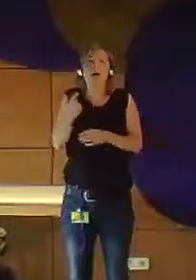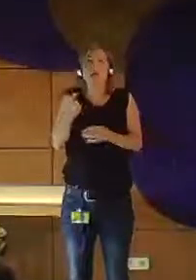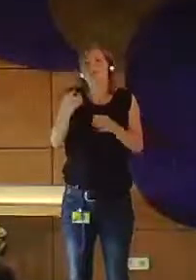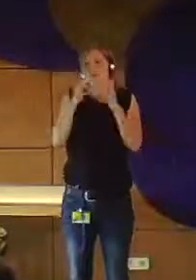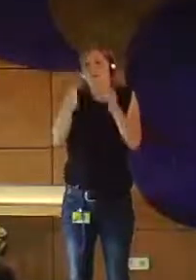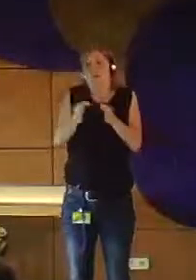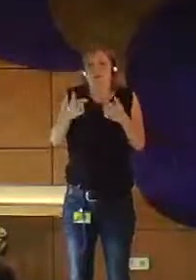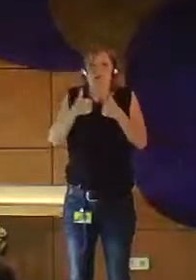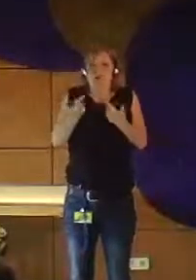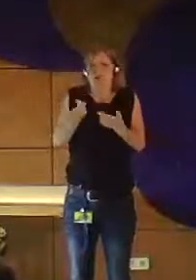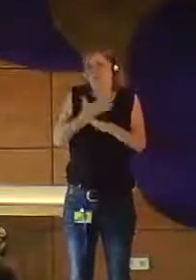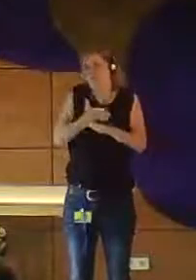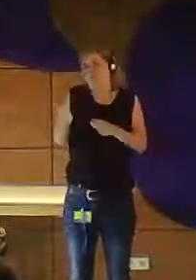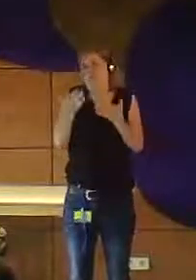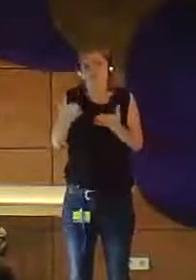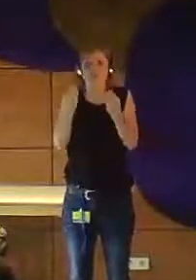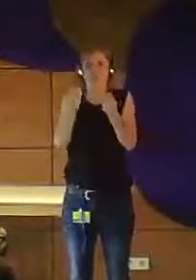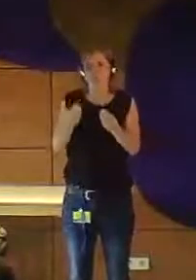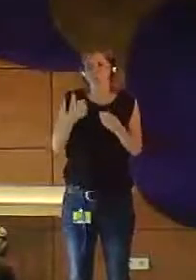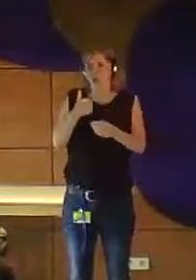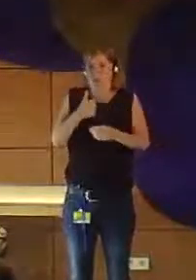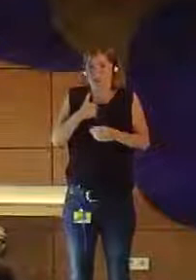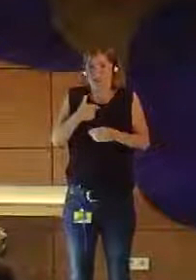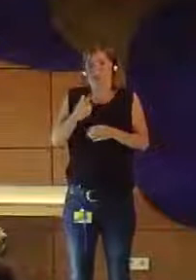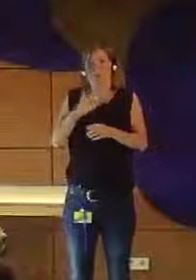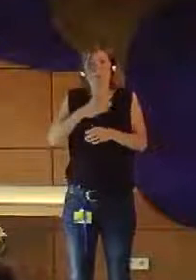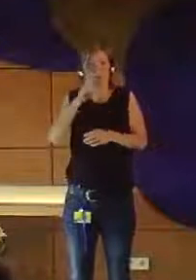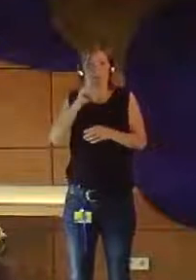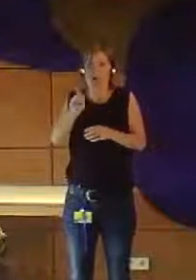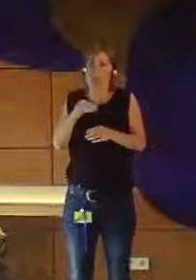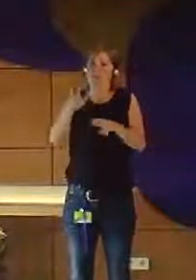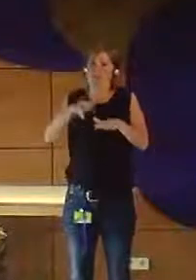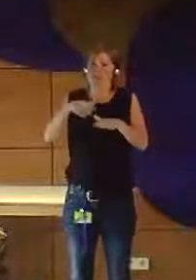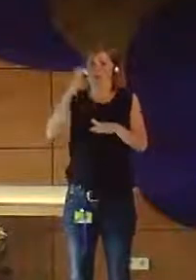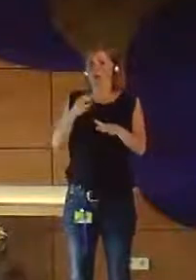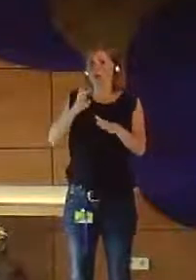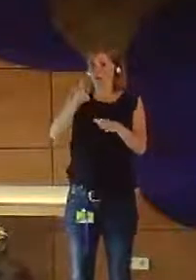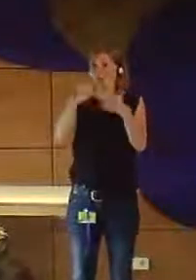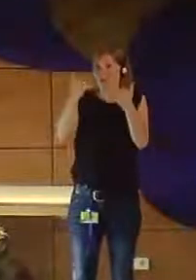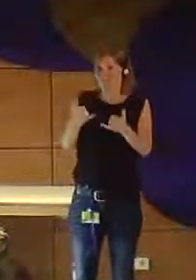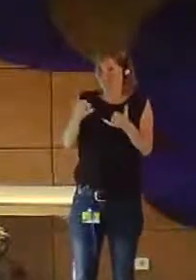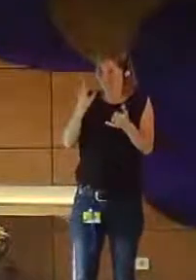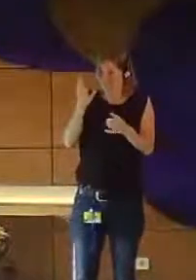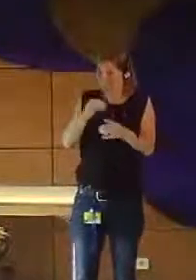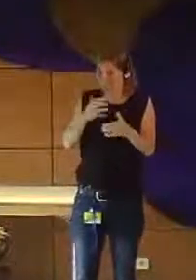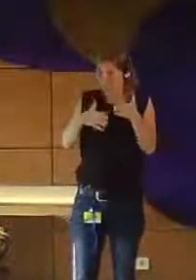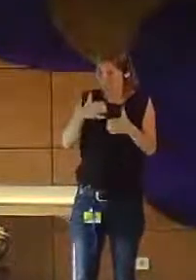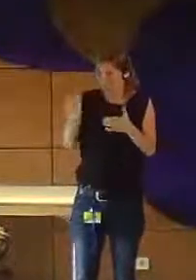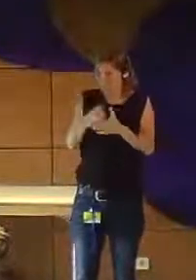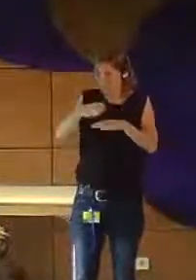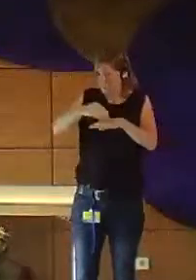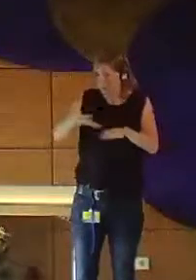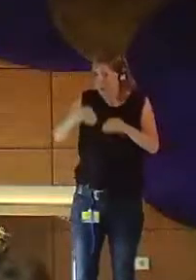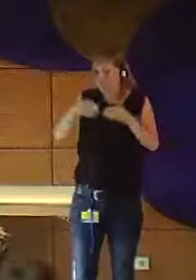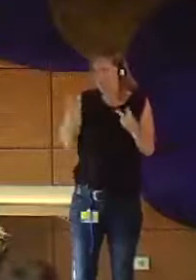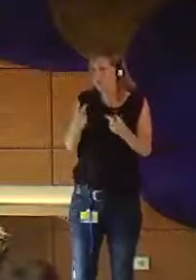18, meine Mutter und ich auch, kann man da noch ein bisschen zuwarten oder sollte man direkt anfangen mit der Hormonersatztherapie?